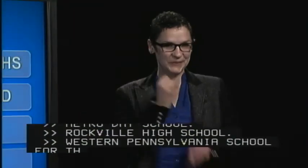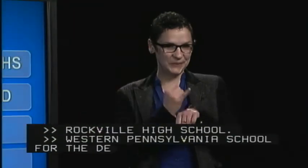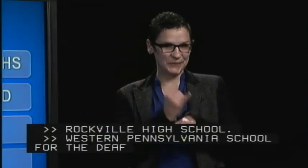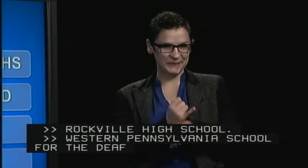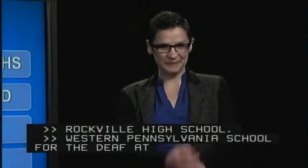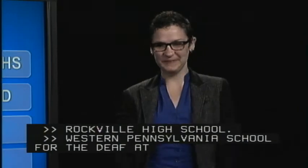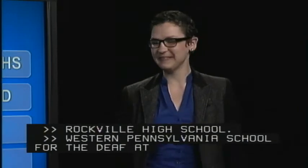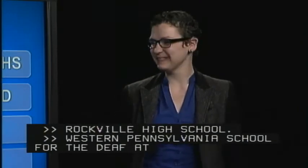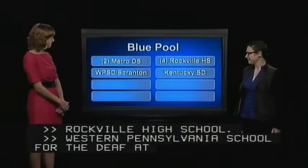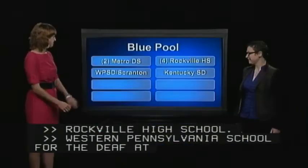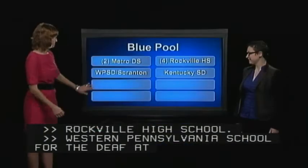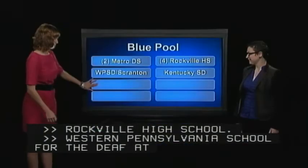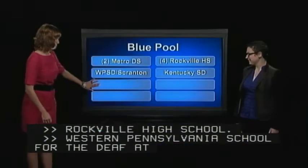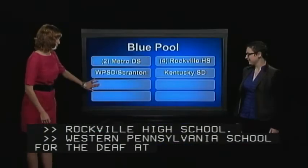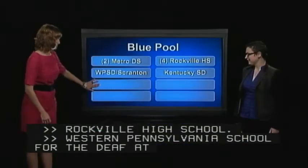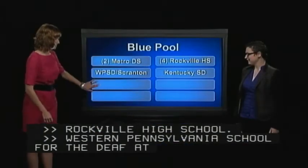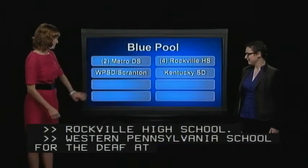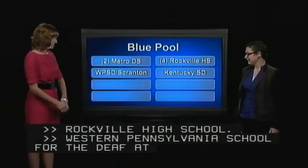Kentucky School for the Deaf.